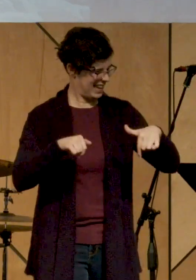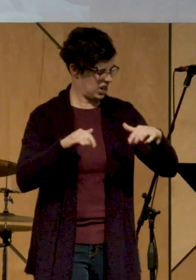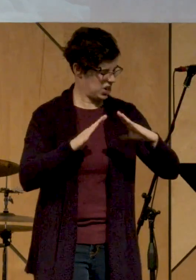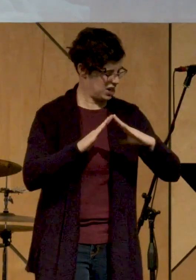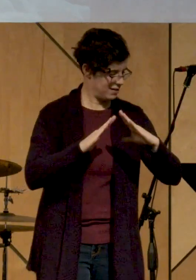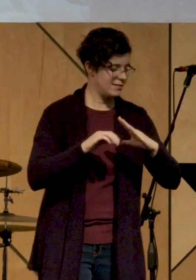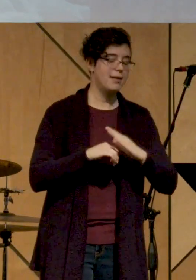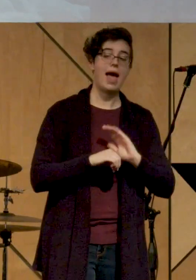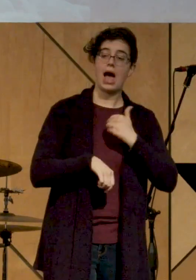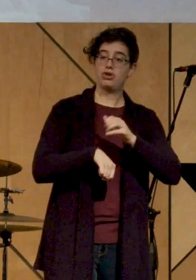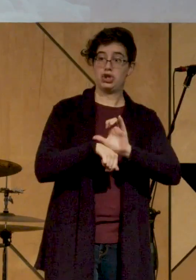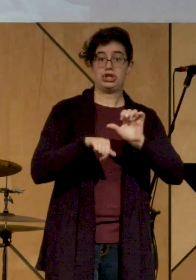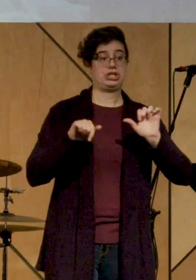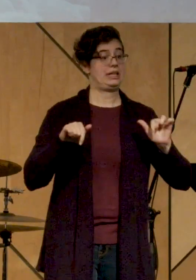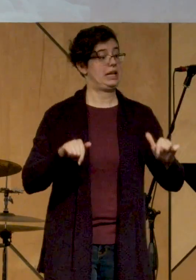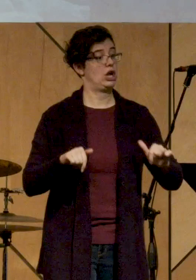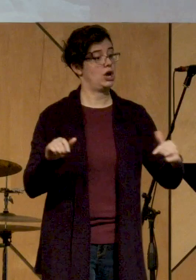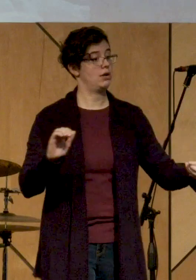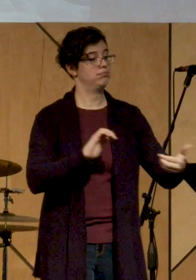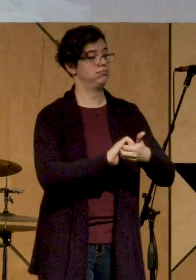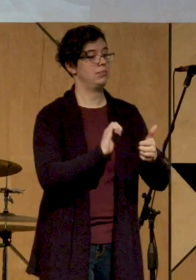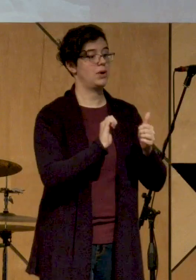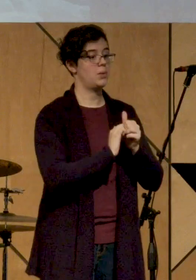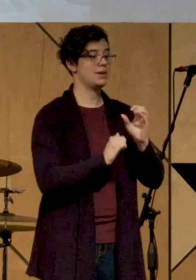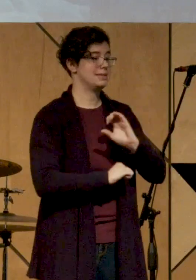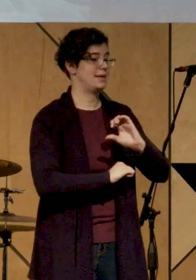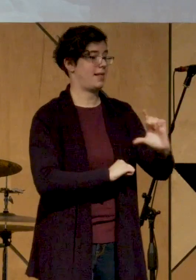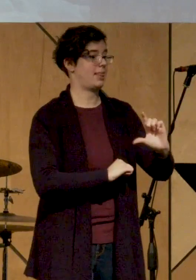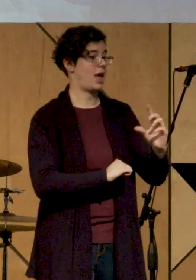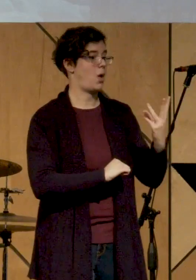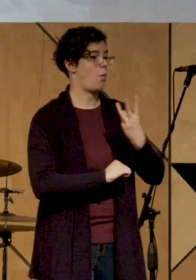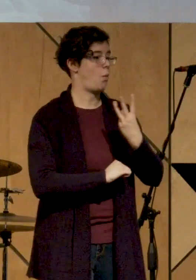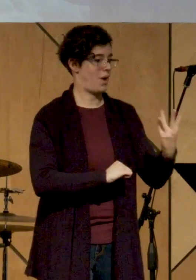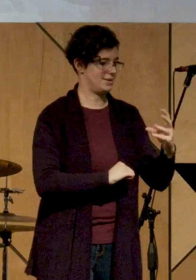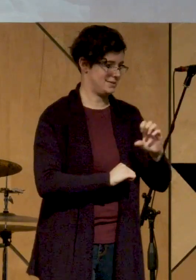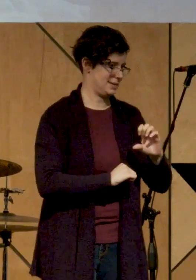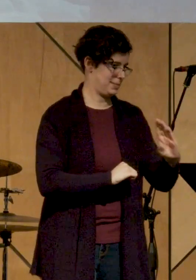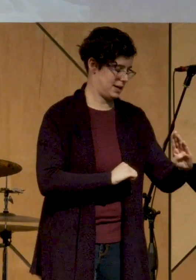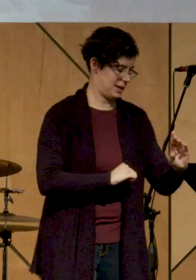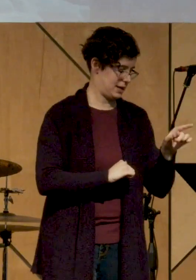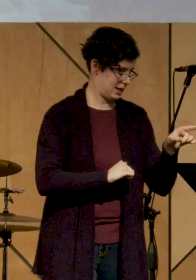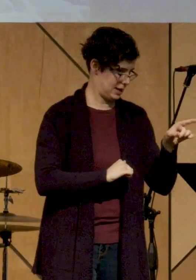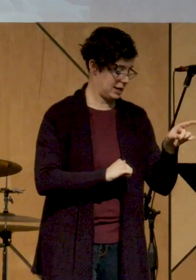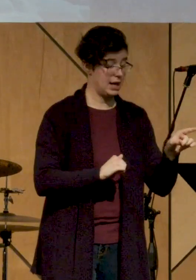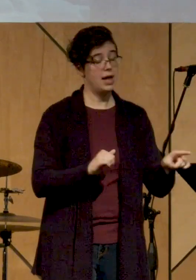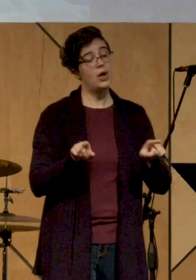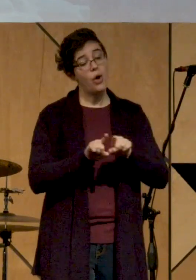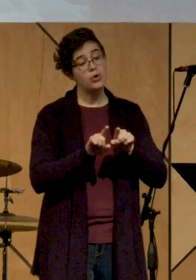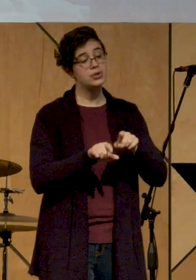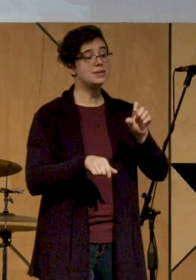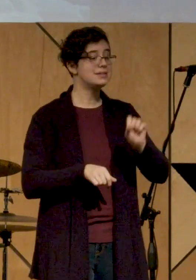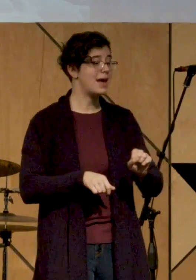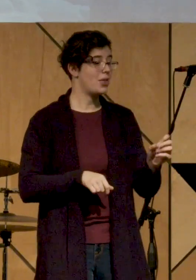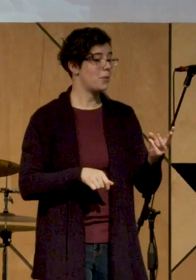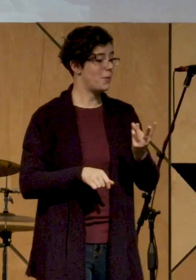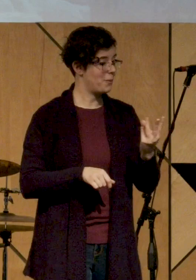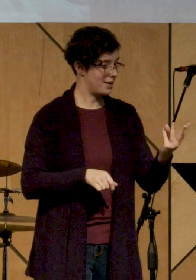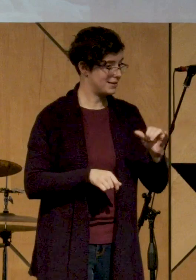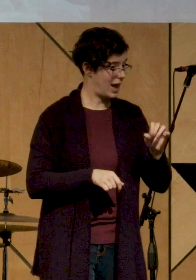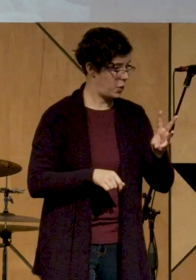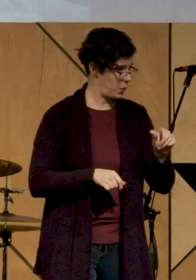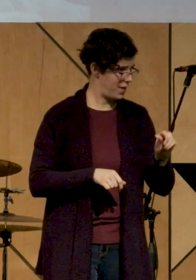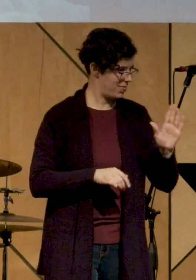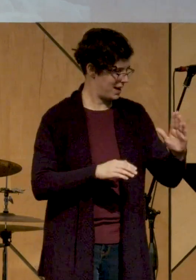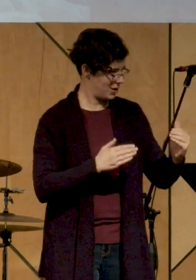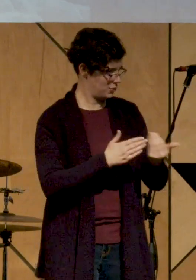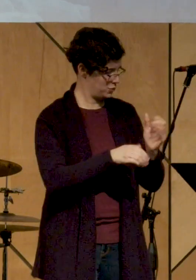right, our church here in Council Bluffs has joined up with Citylight West CB and Citylight Southwest Iowa, and a cool